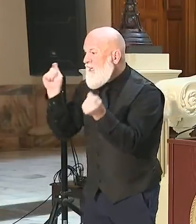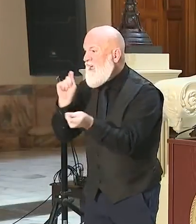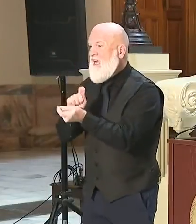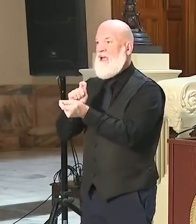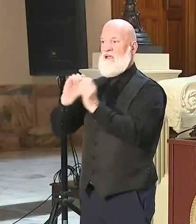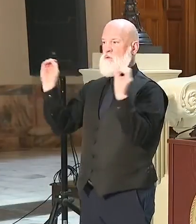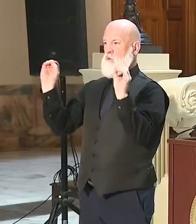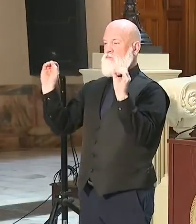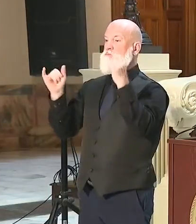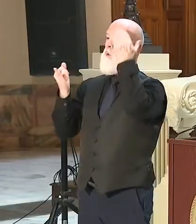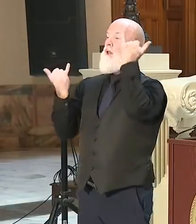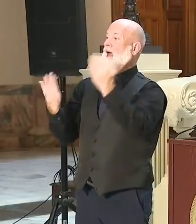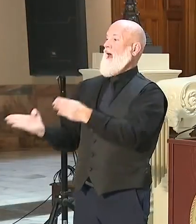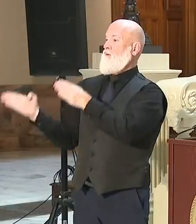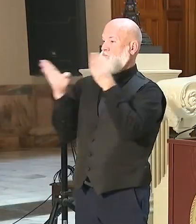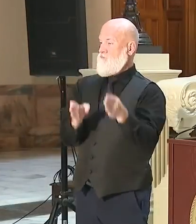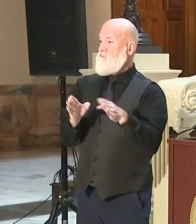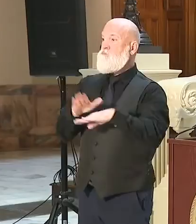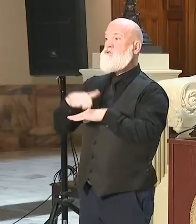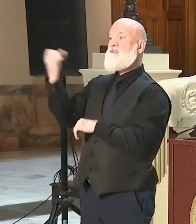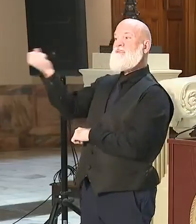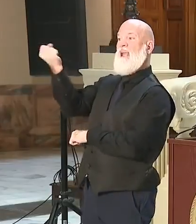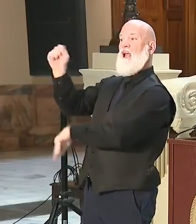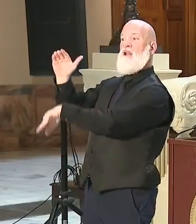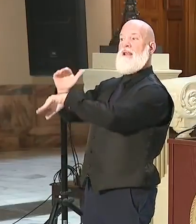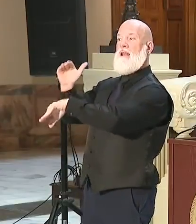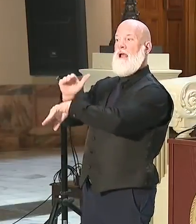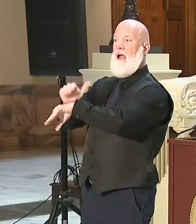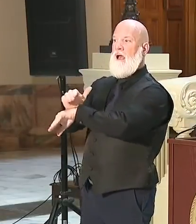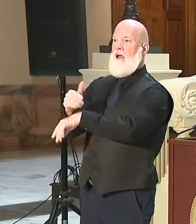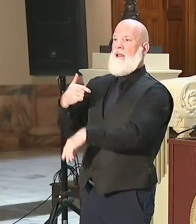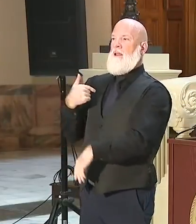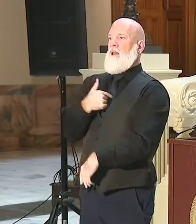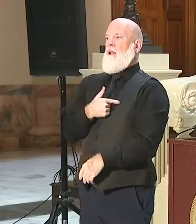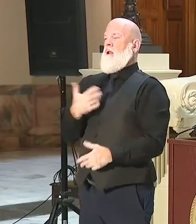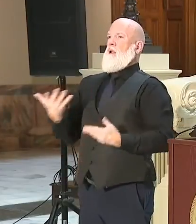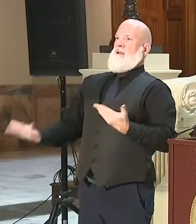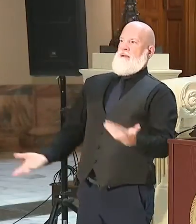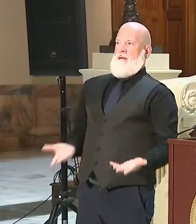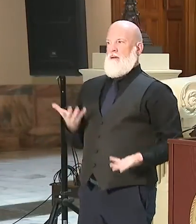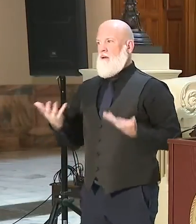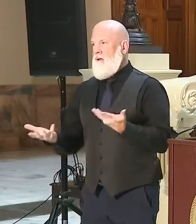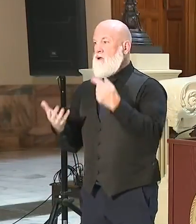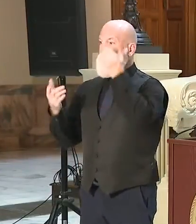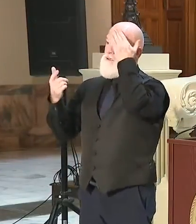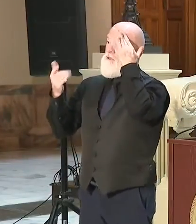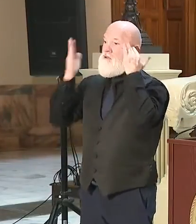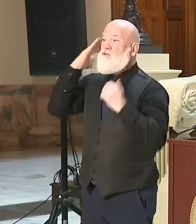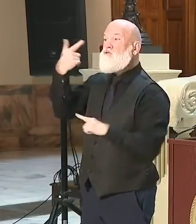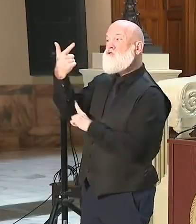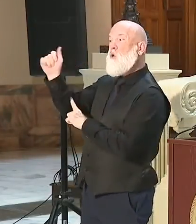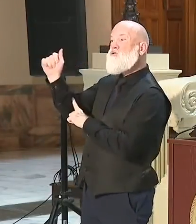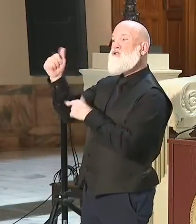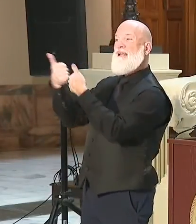Saturday night, which was so much fun after the Georgia game, I got to drive down to State Farm Arena